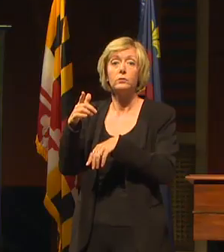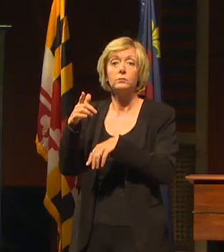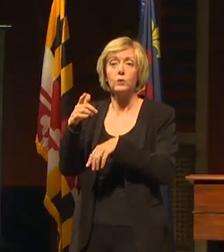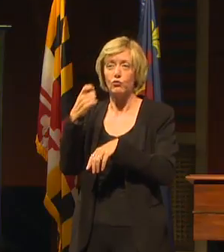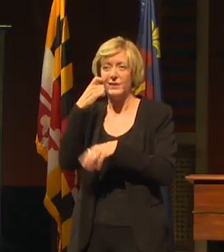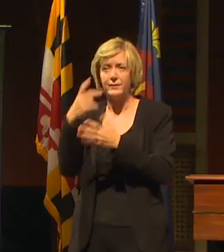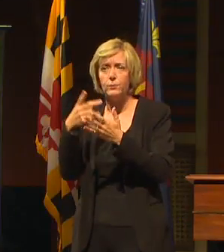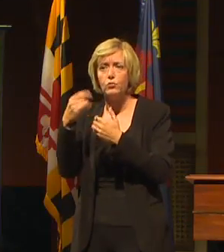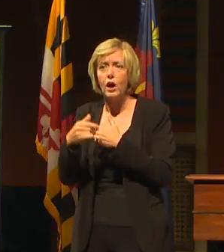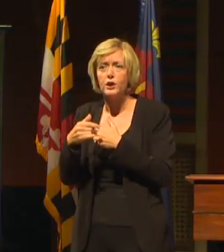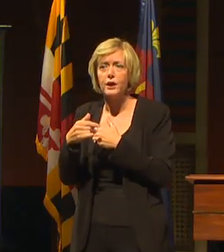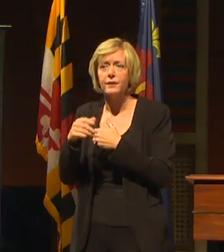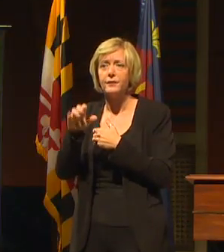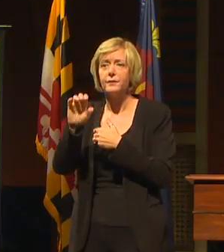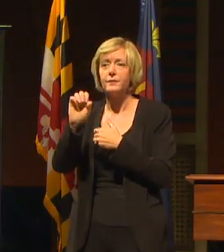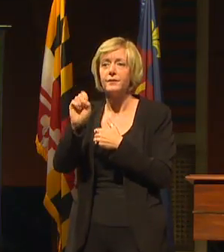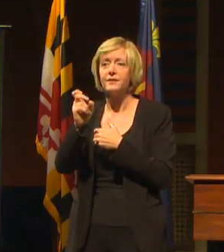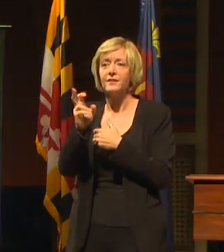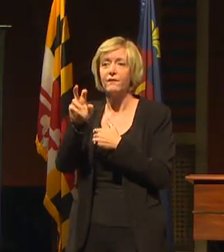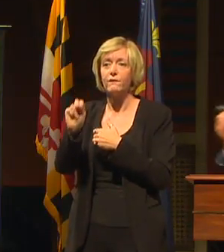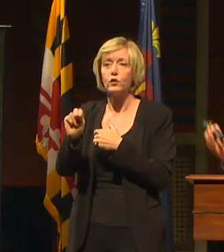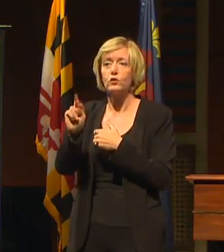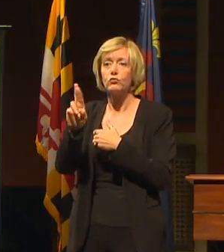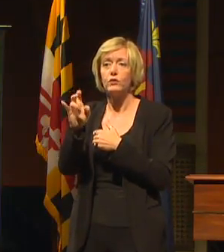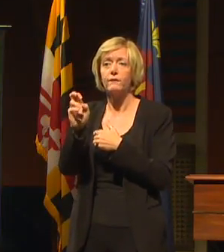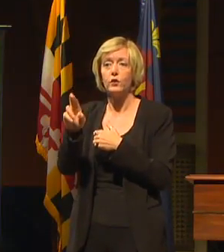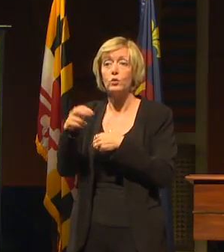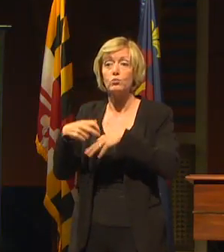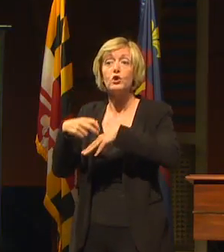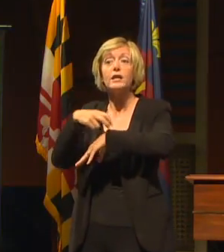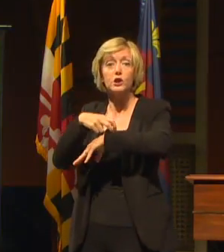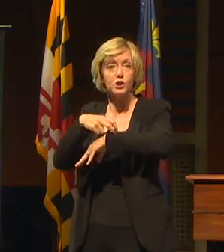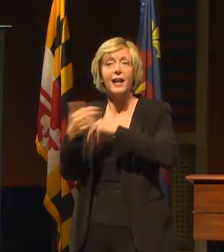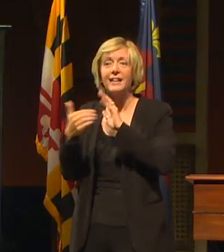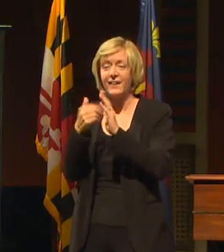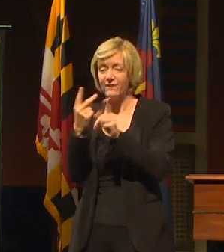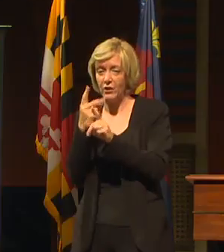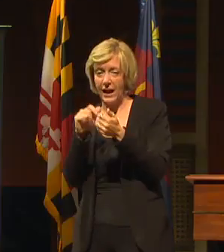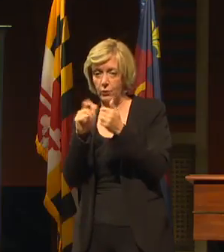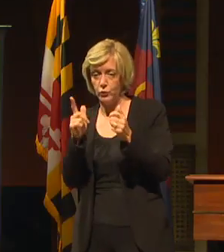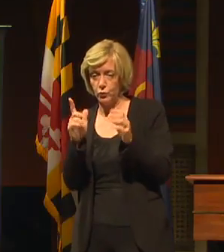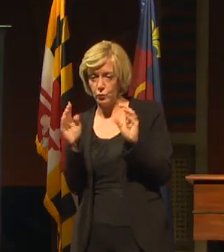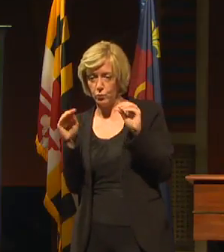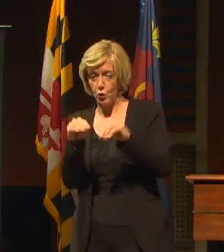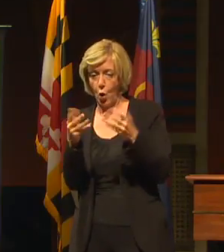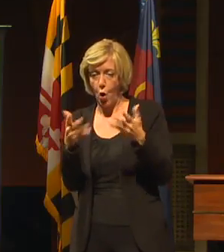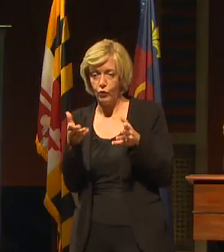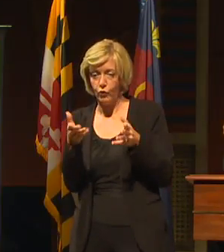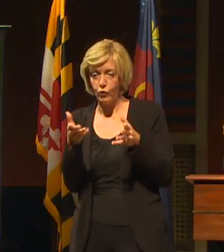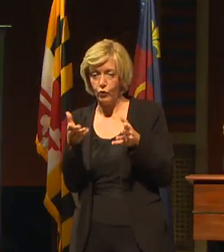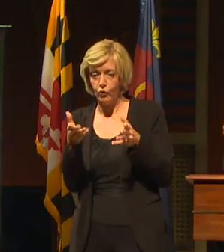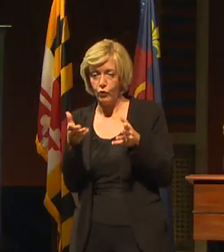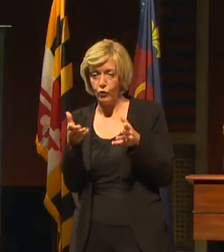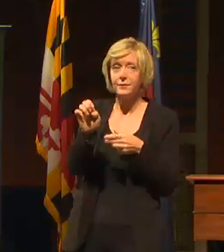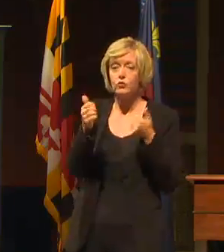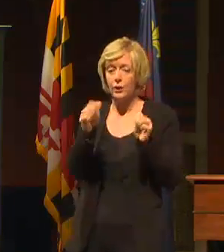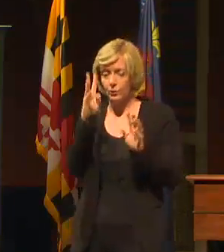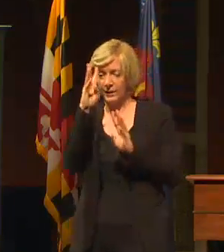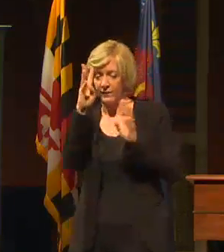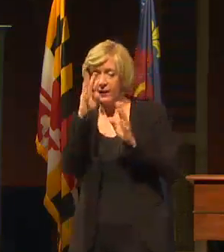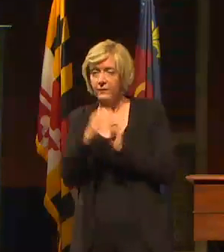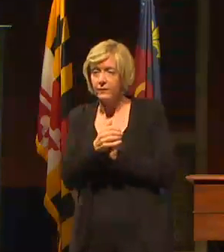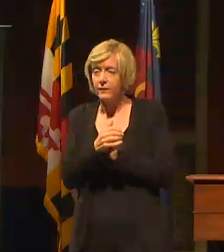that we recently did on the Severn River Bridge, same approach, fitting it in tight spaces, innovative solutions in everything that we